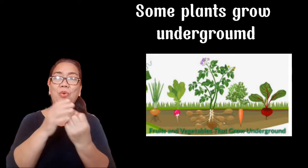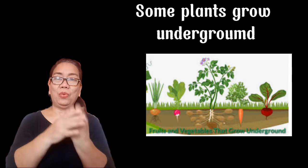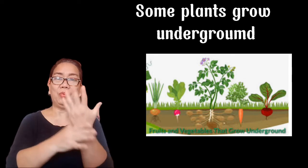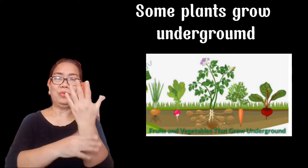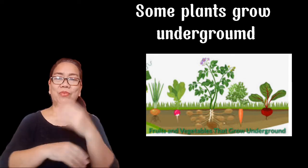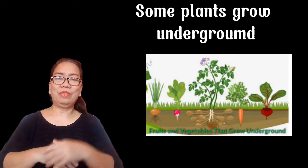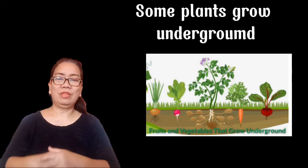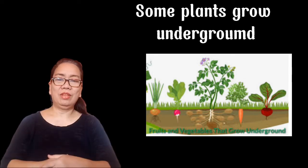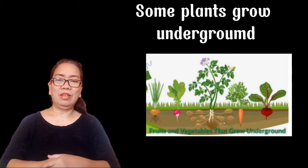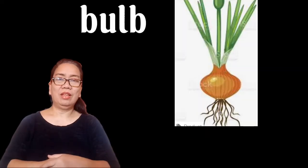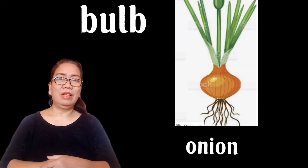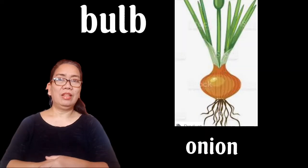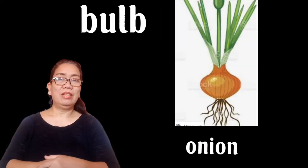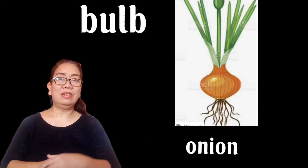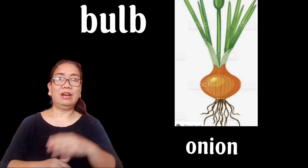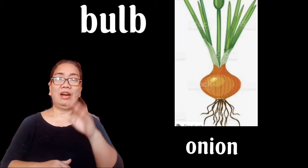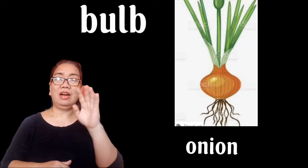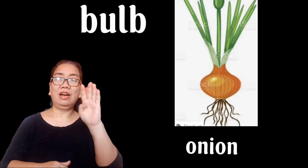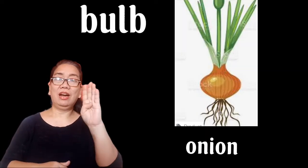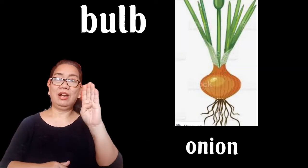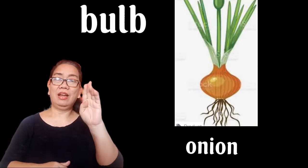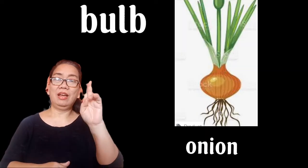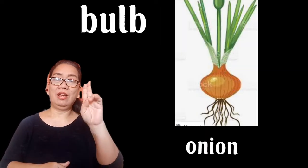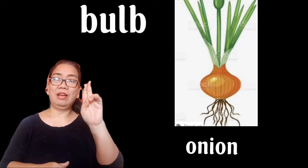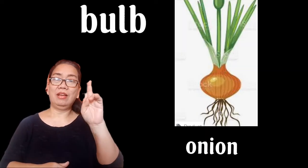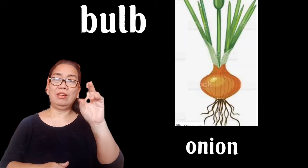can grow. These are